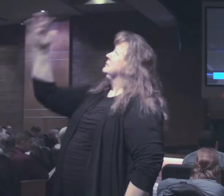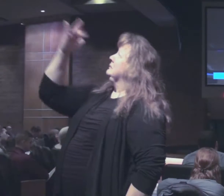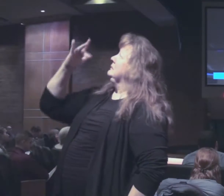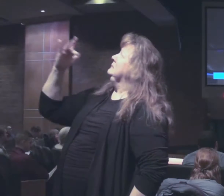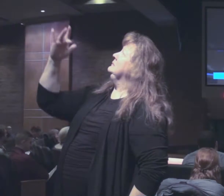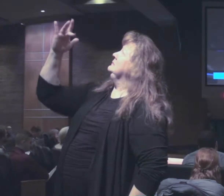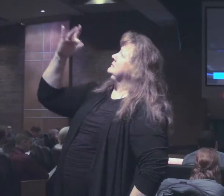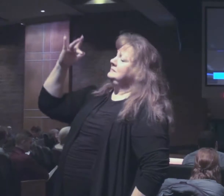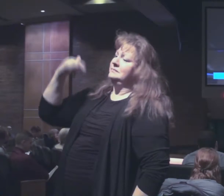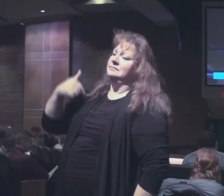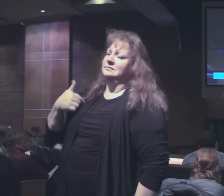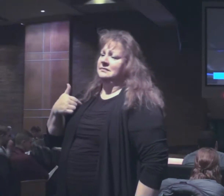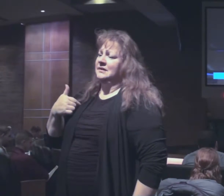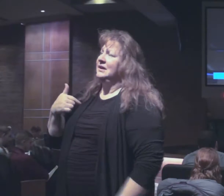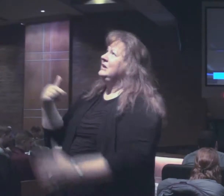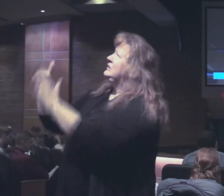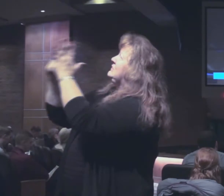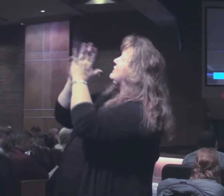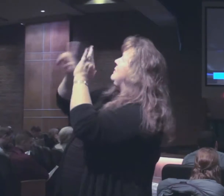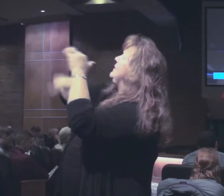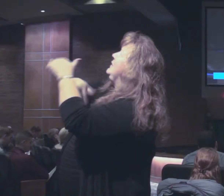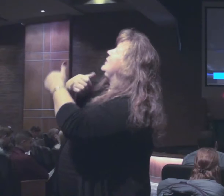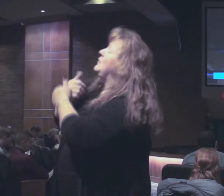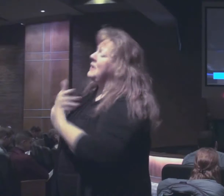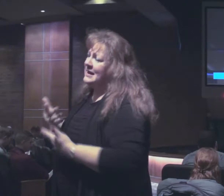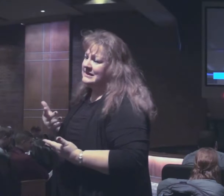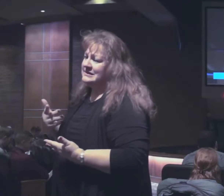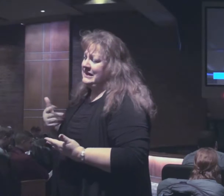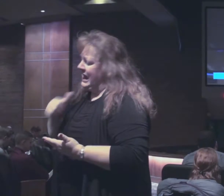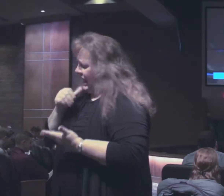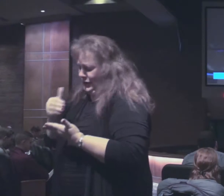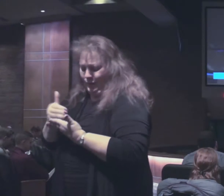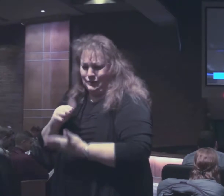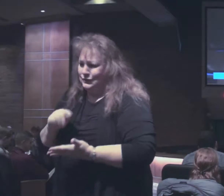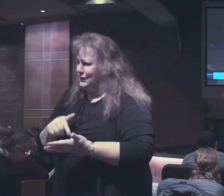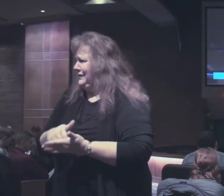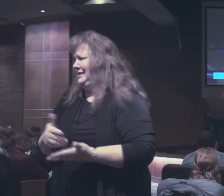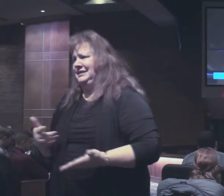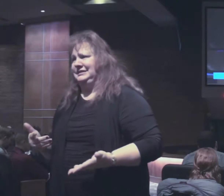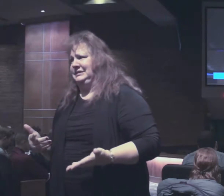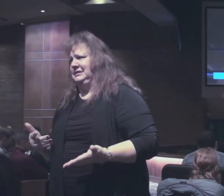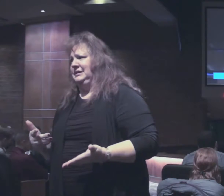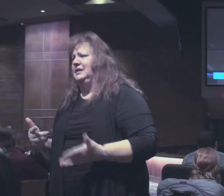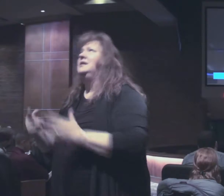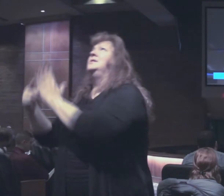Merciful to me. Show your grace to me. This is something I don't deserve.